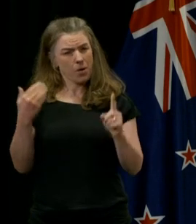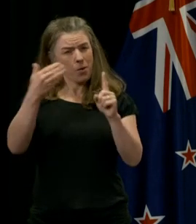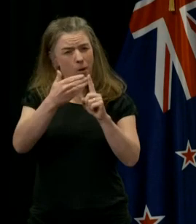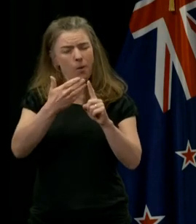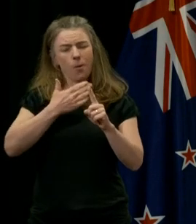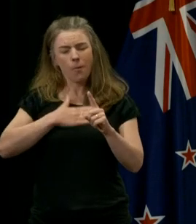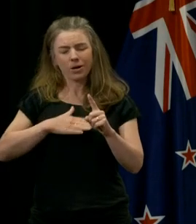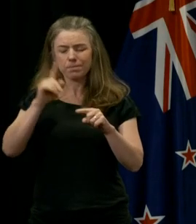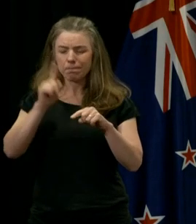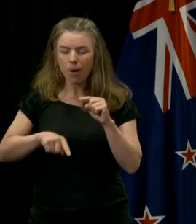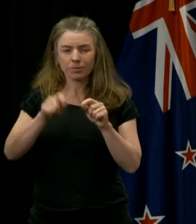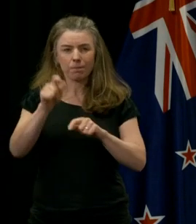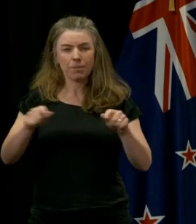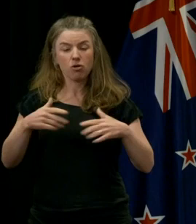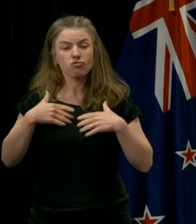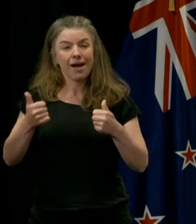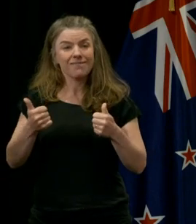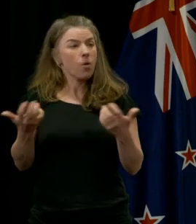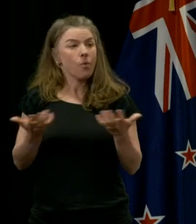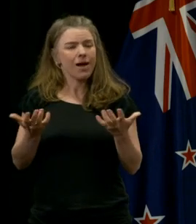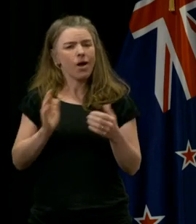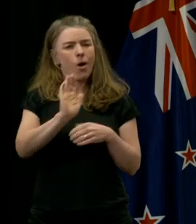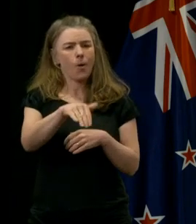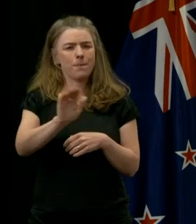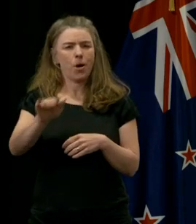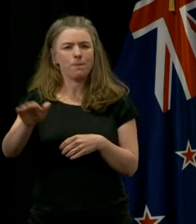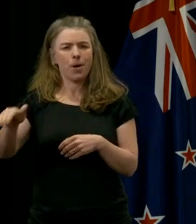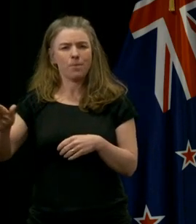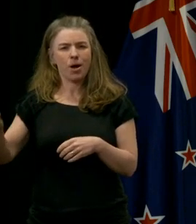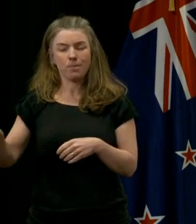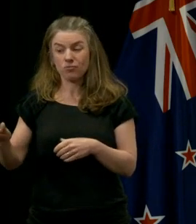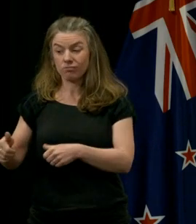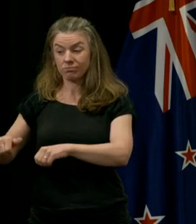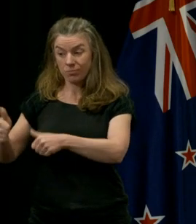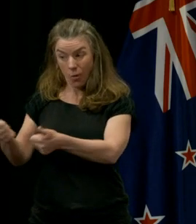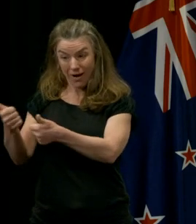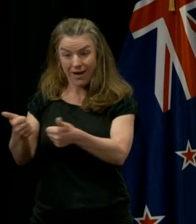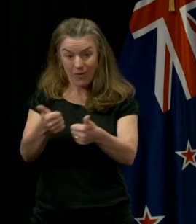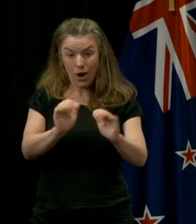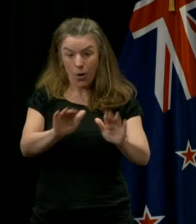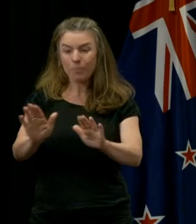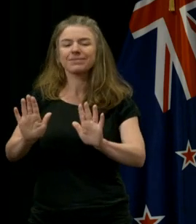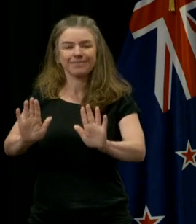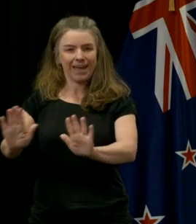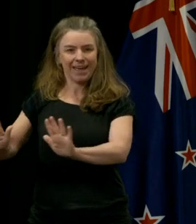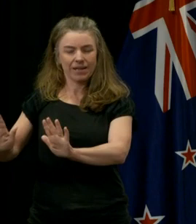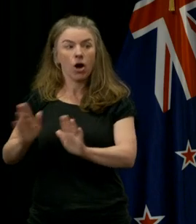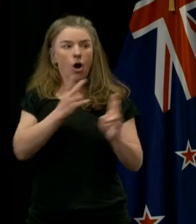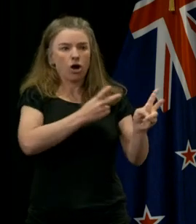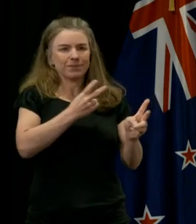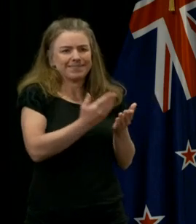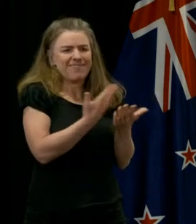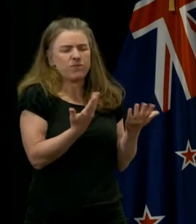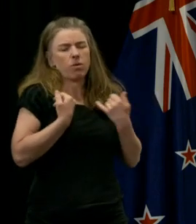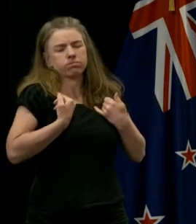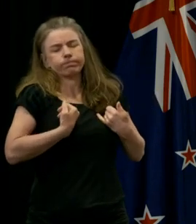at home, if they are able, in order to make sure we leave our hospitals for those experiencing the worst effects. For